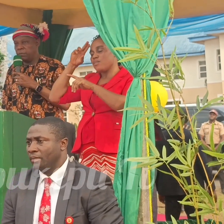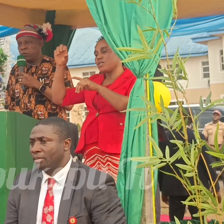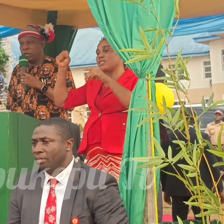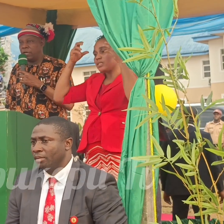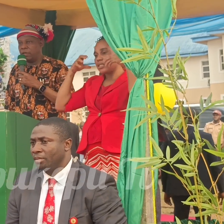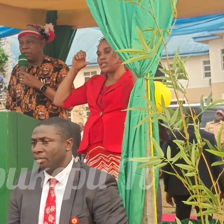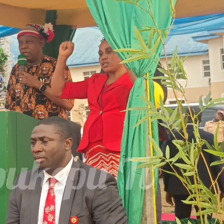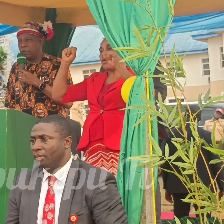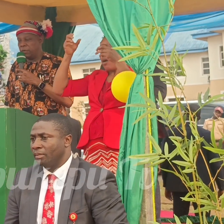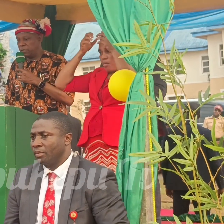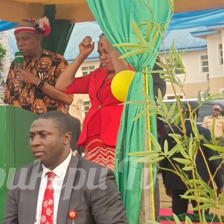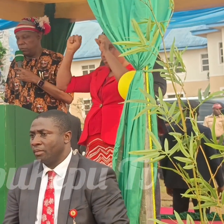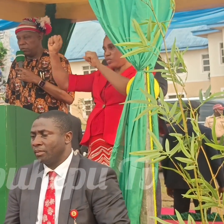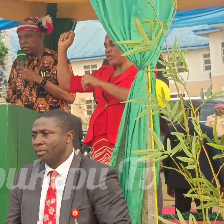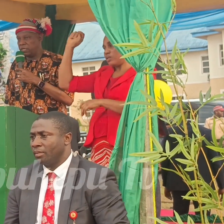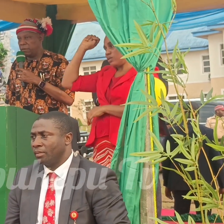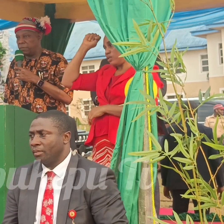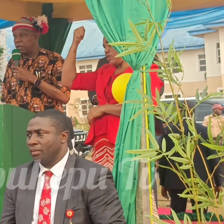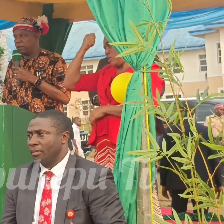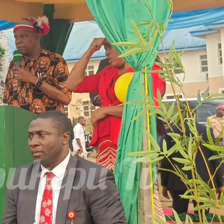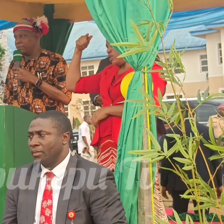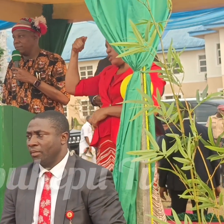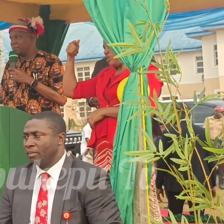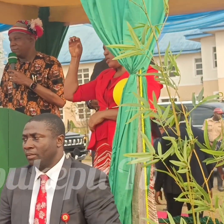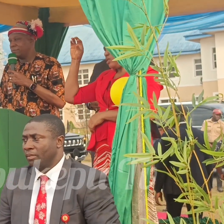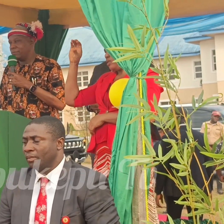President Bola Ahmed Tinubu.